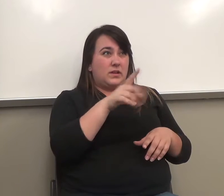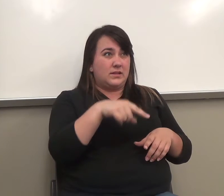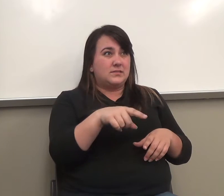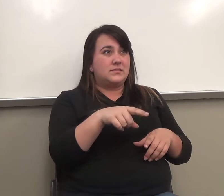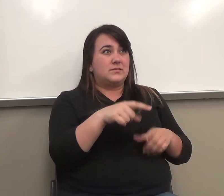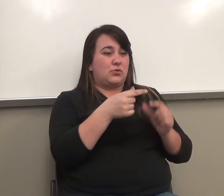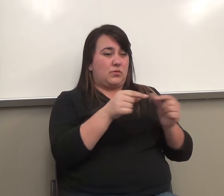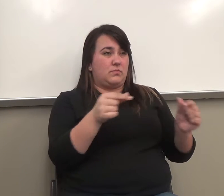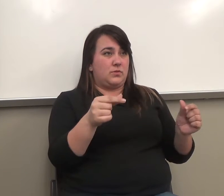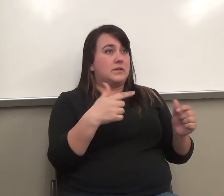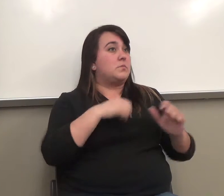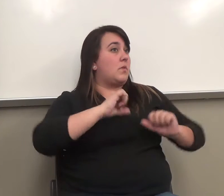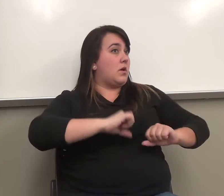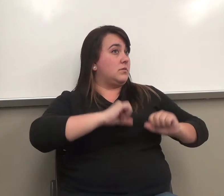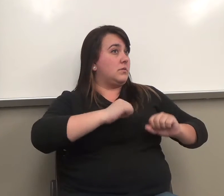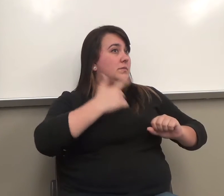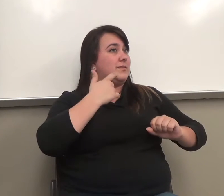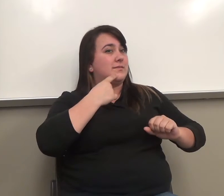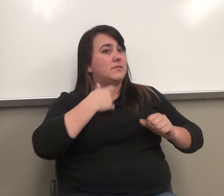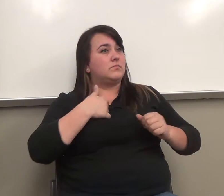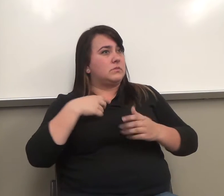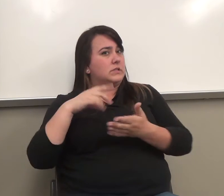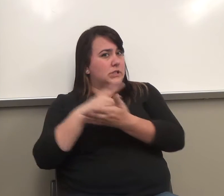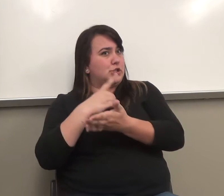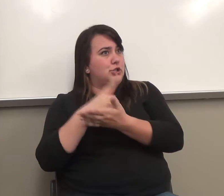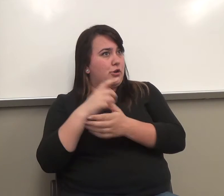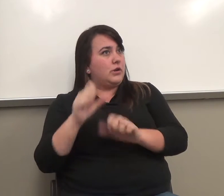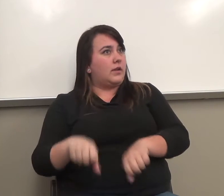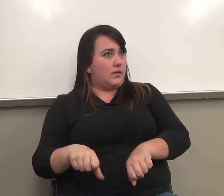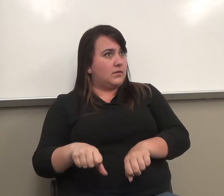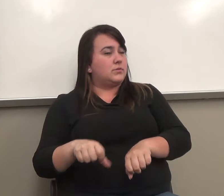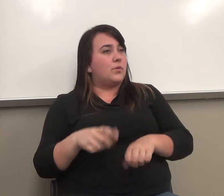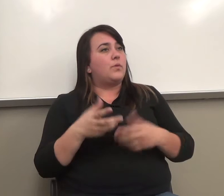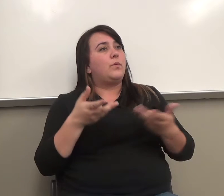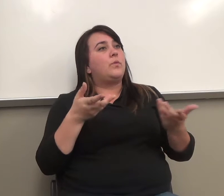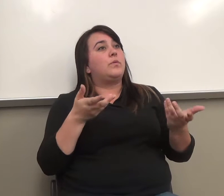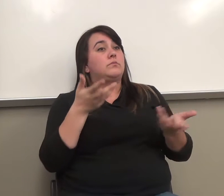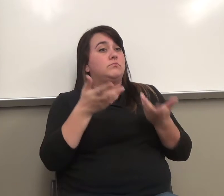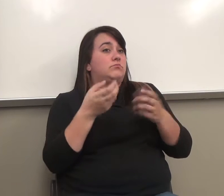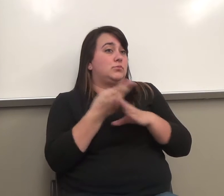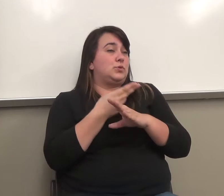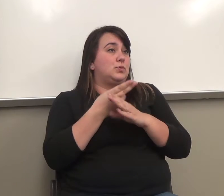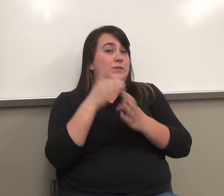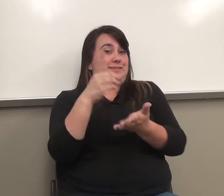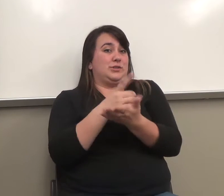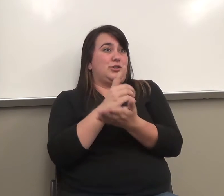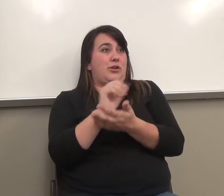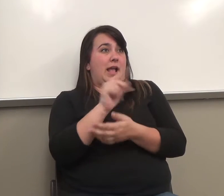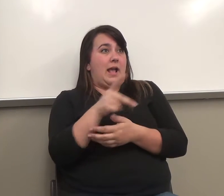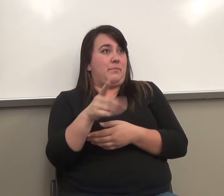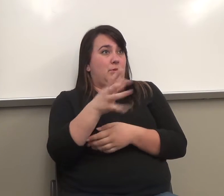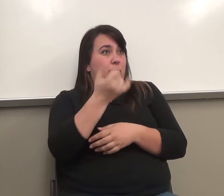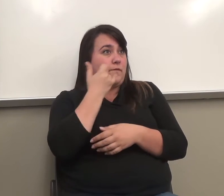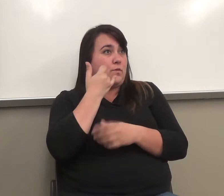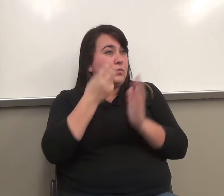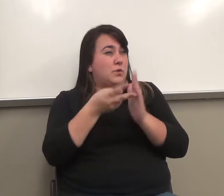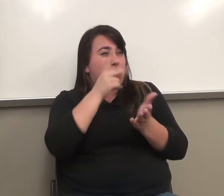possible, because I just said to look at the dictionary, it's possible that you could be using the dictionary just to double check if